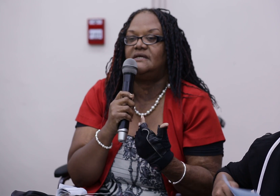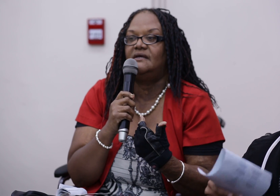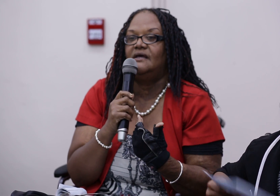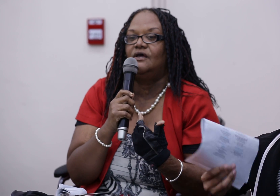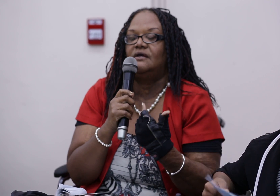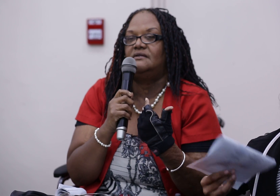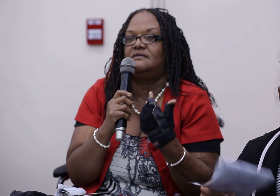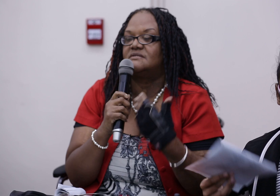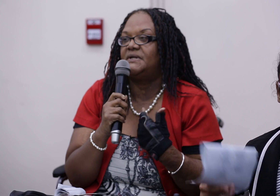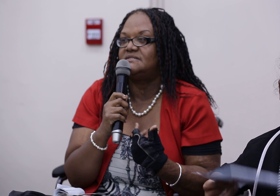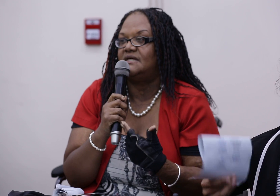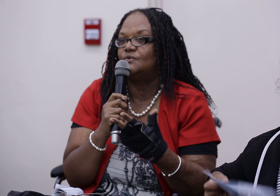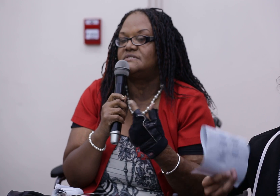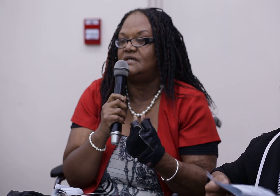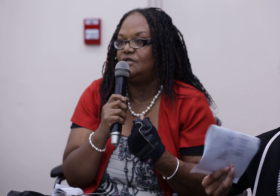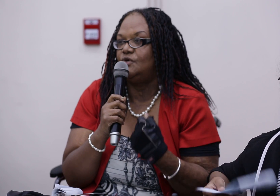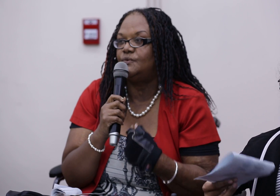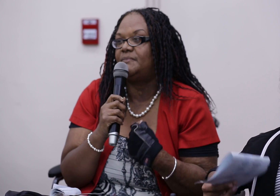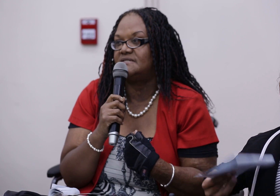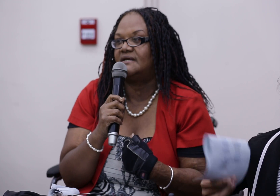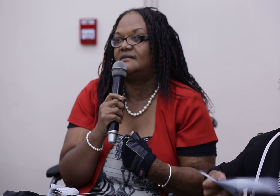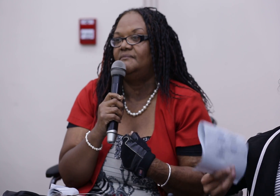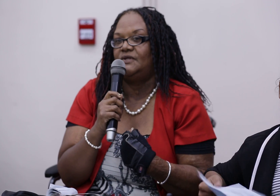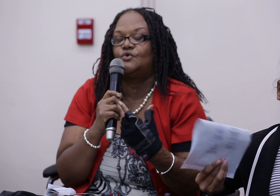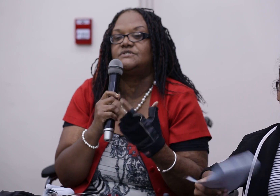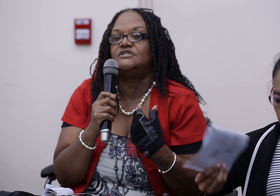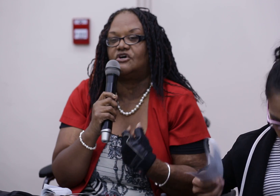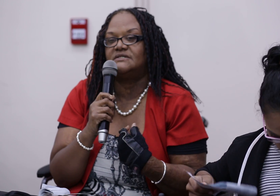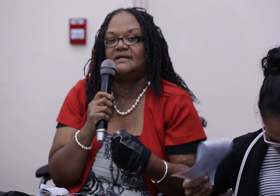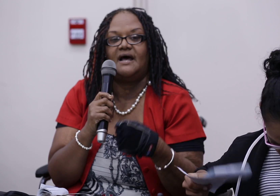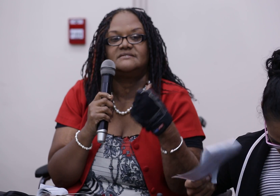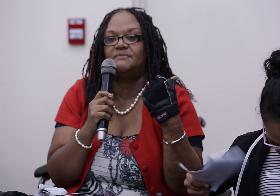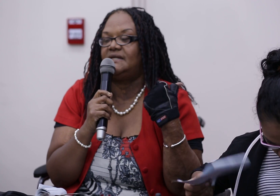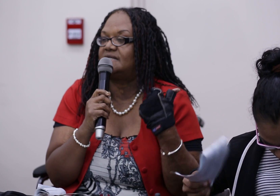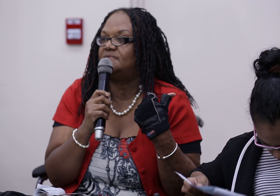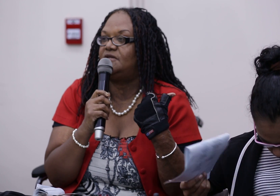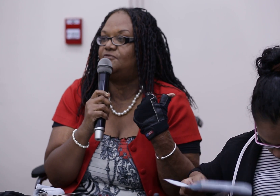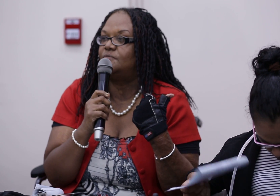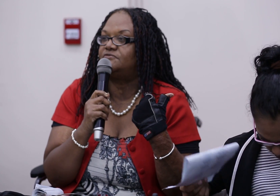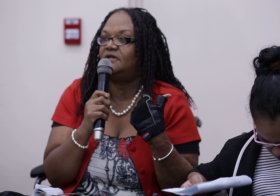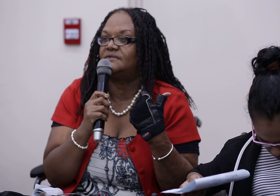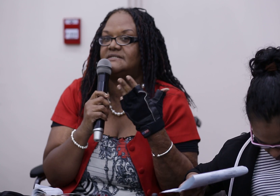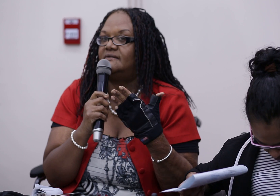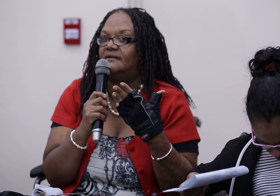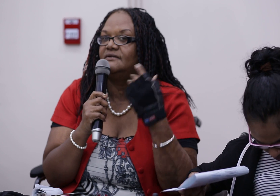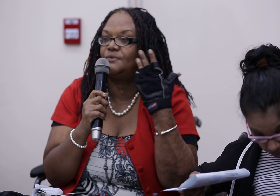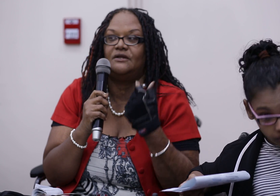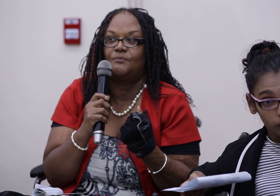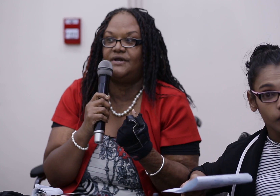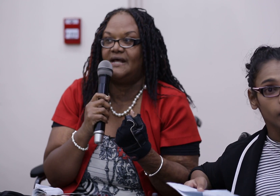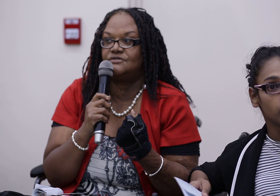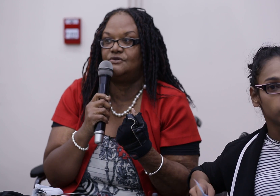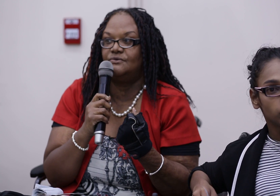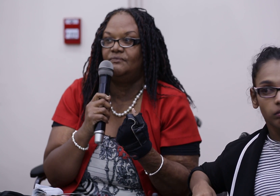people see the disability, they don't see you, the person. You go to the doctor, they hand somebody next to me the form to fill out. I said, do